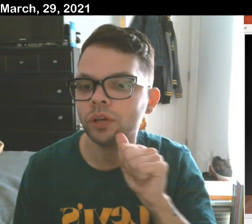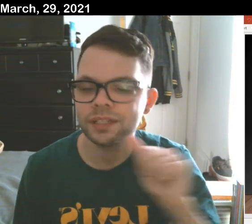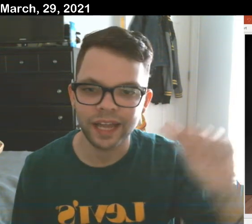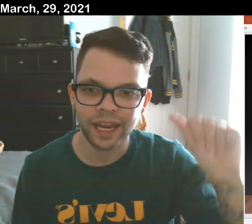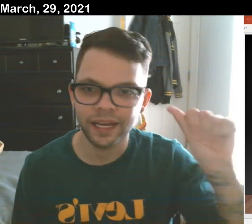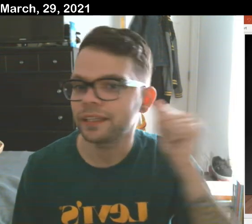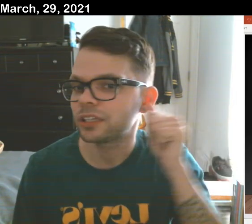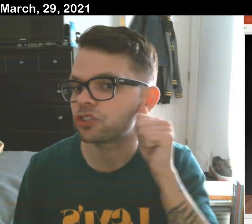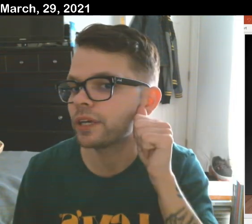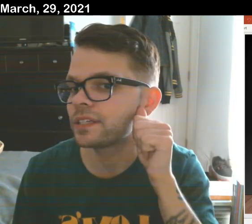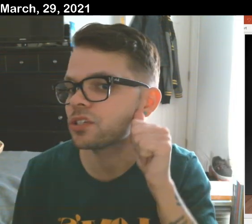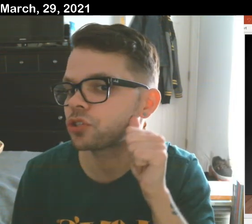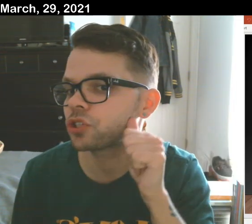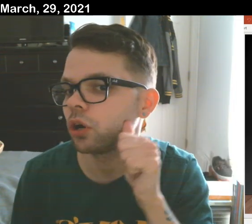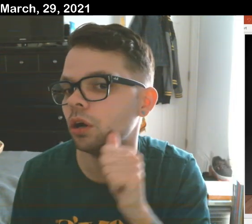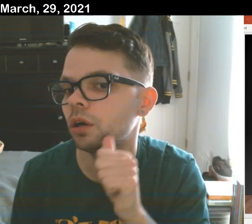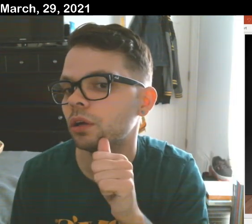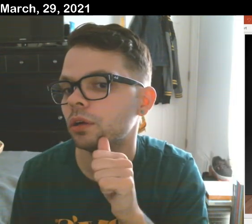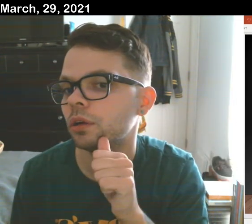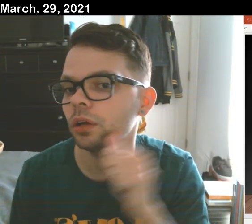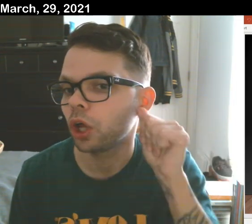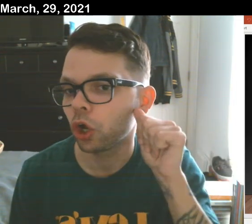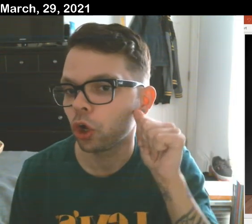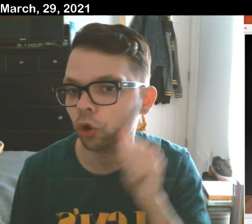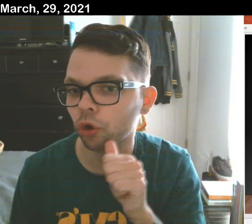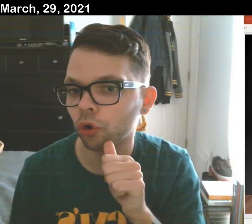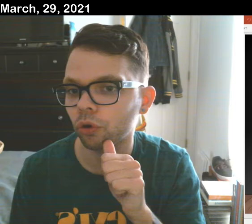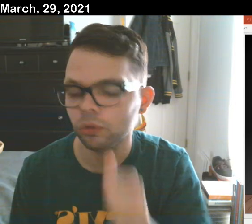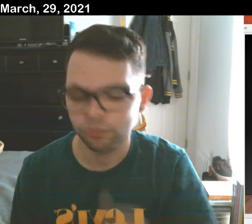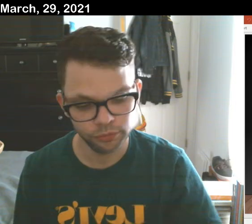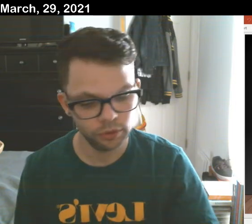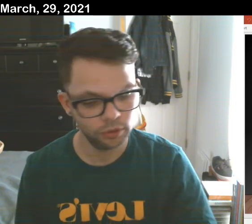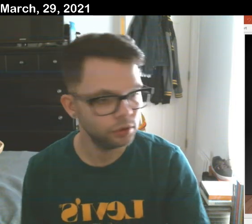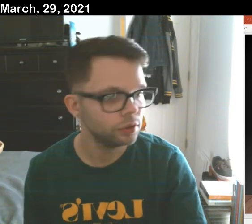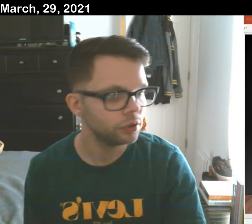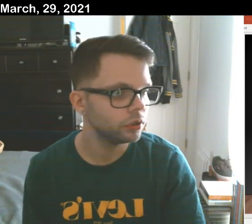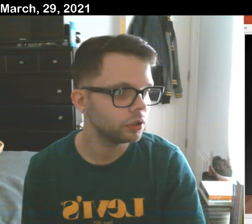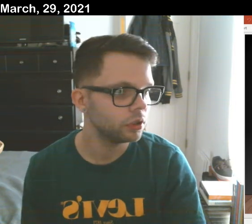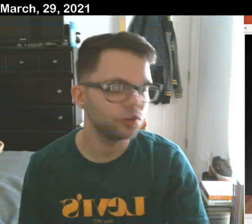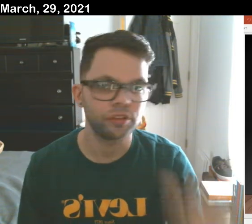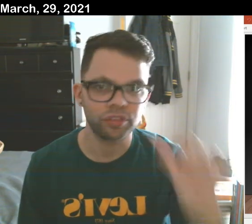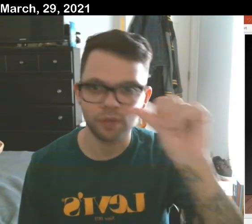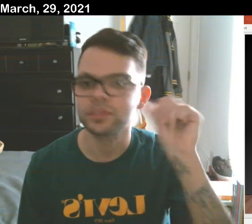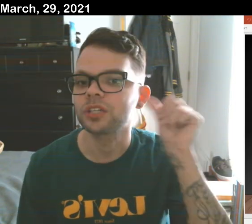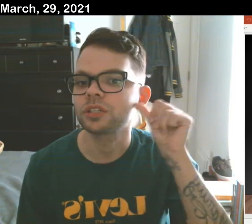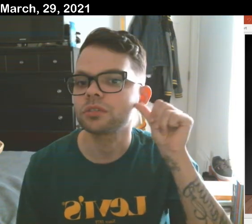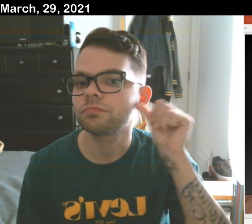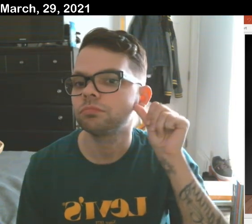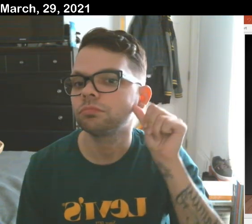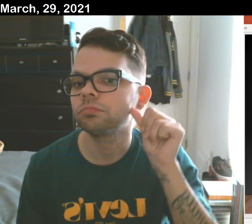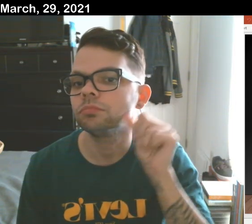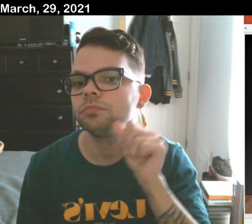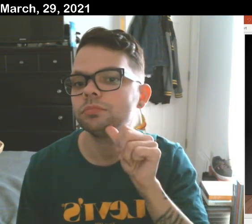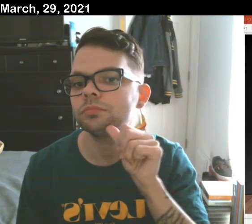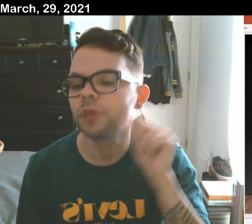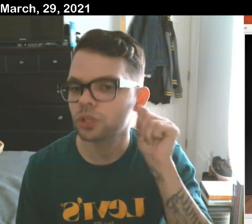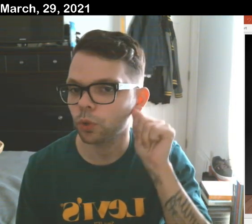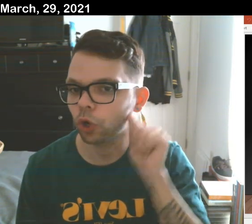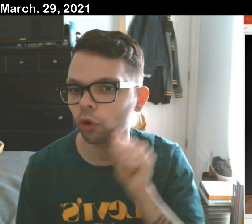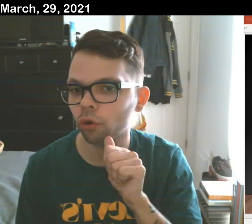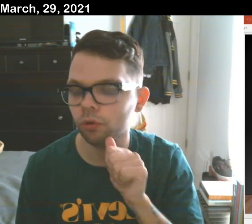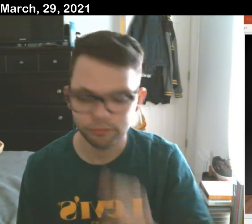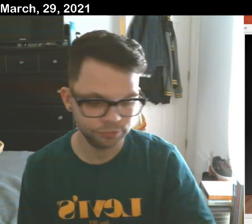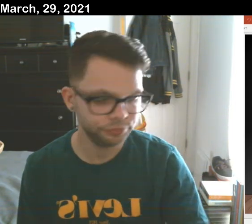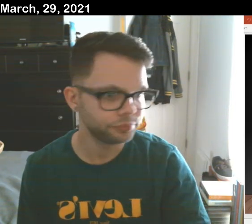Girl is an A hand that traces your jaw. Girl. Your thumb touches.